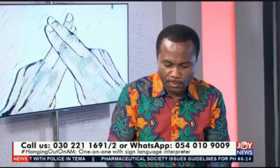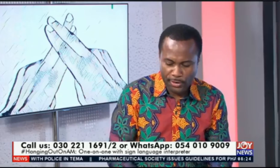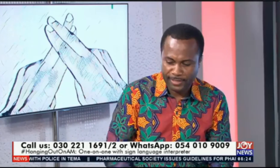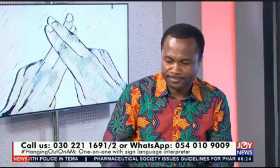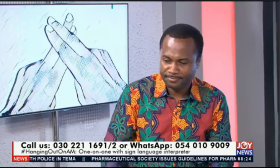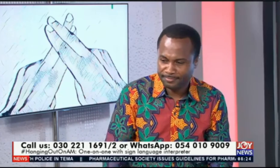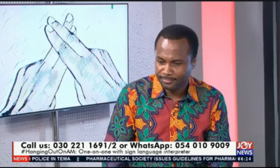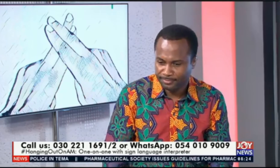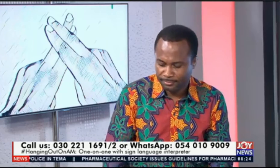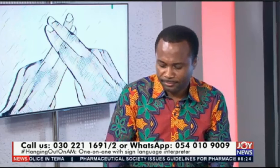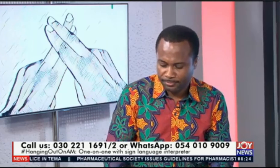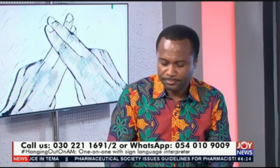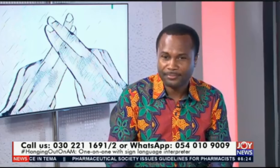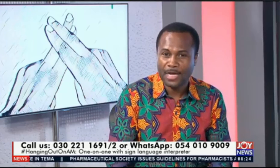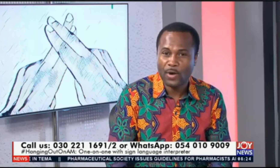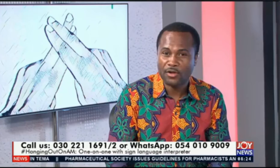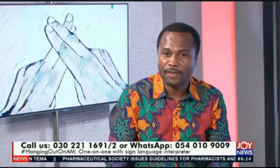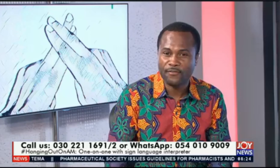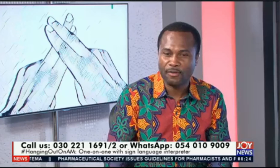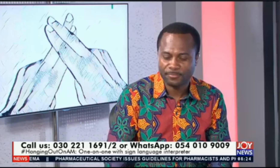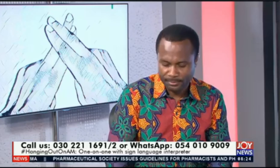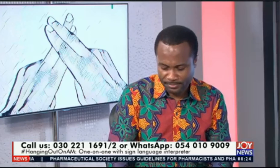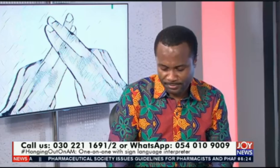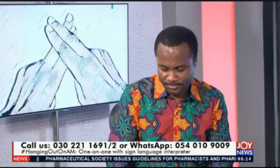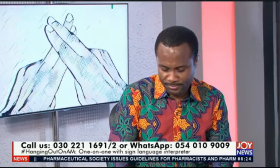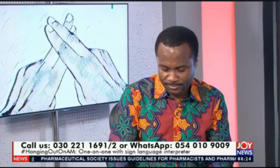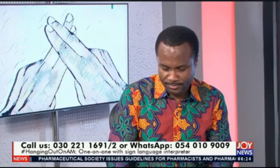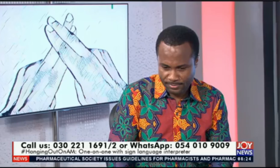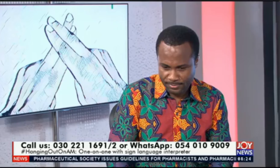Halidu, good morning. Good morning. Yeah, where are you calling from?